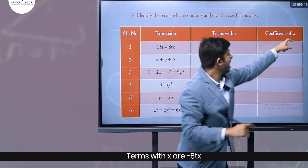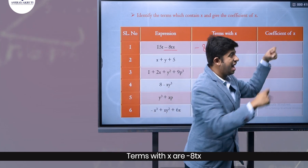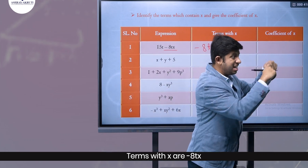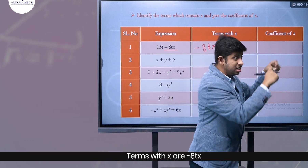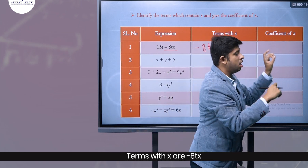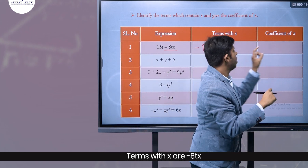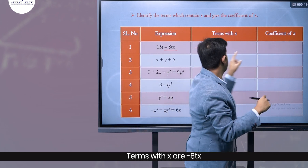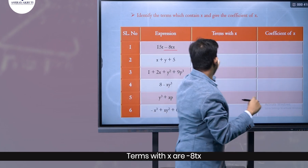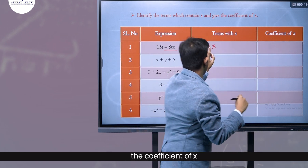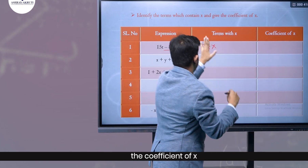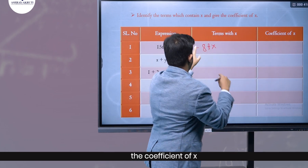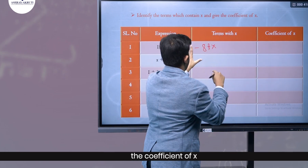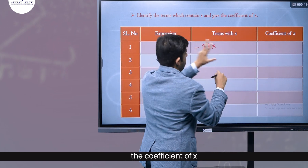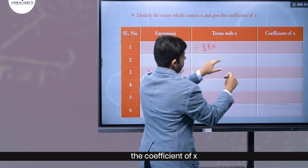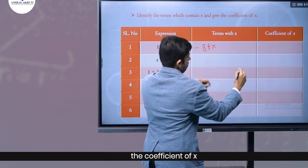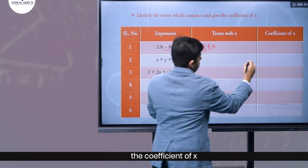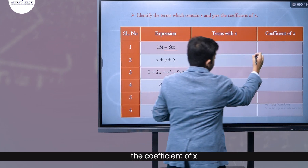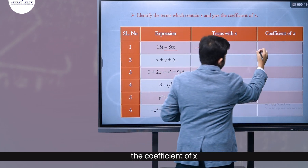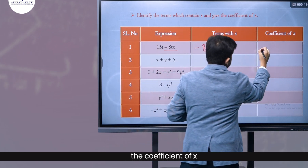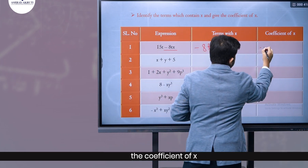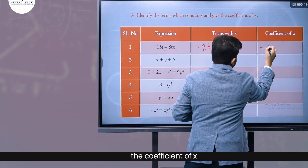8tx. The coefficient of x